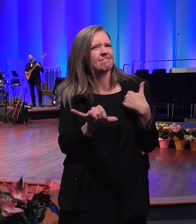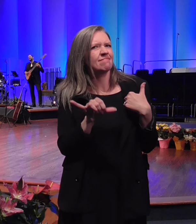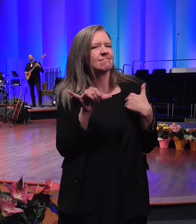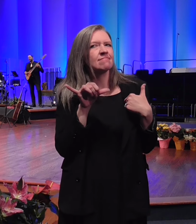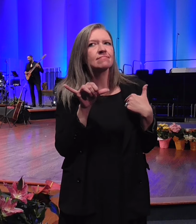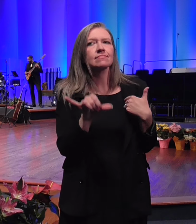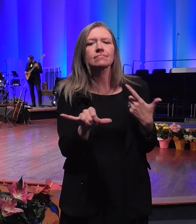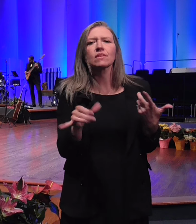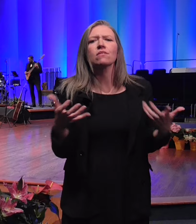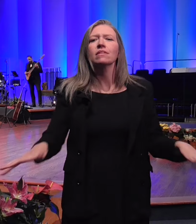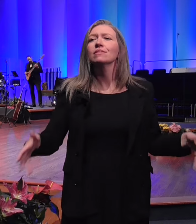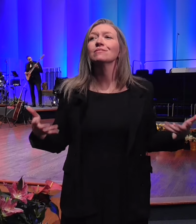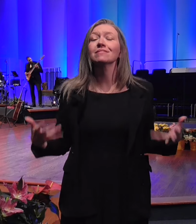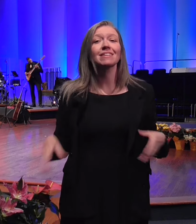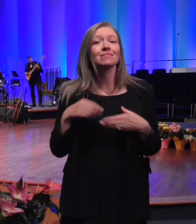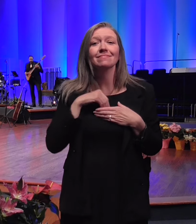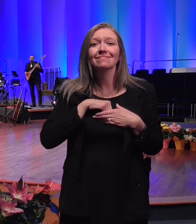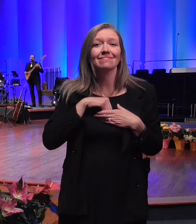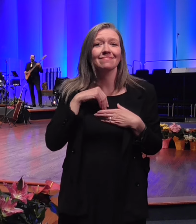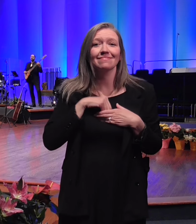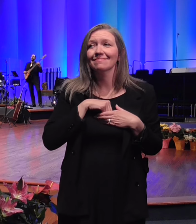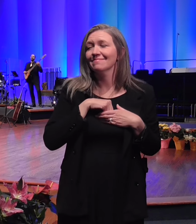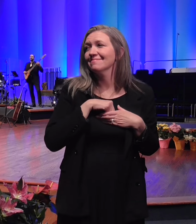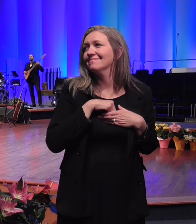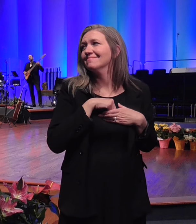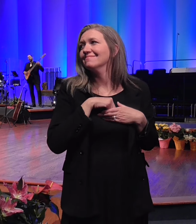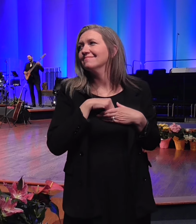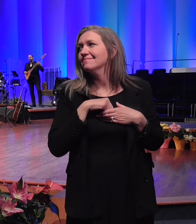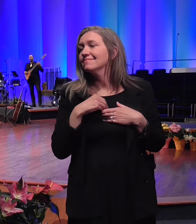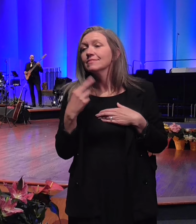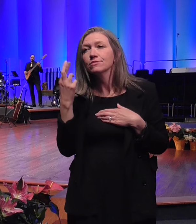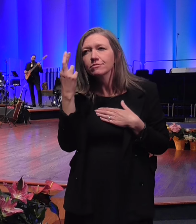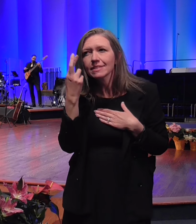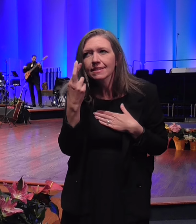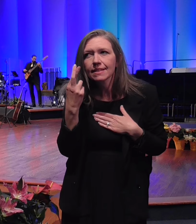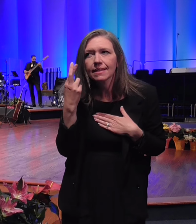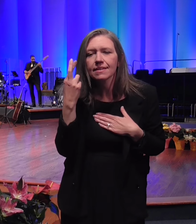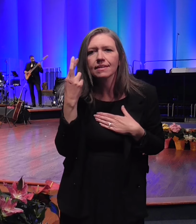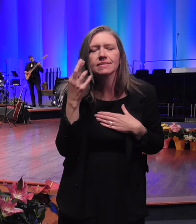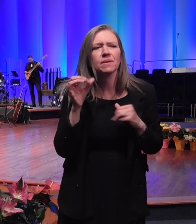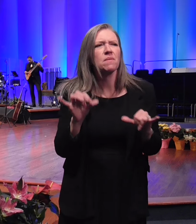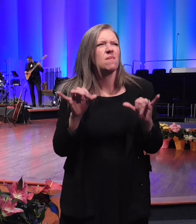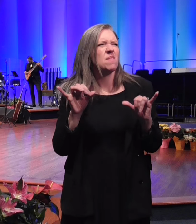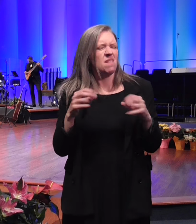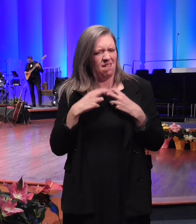realize it's inside of me. I realize